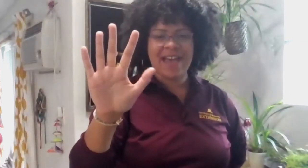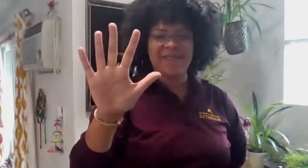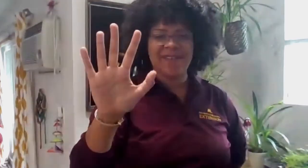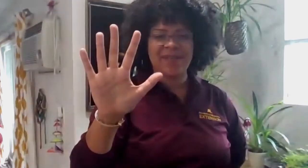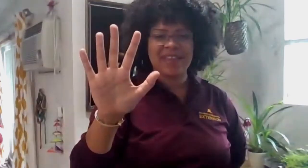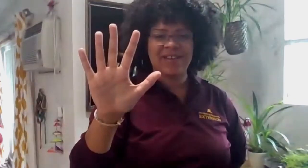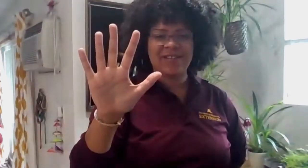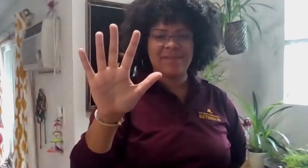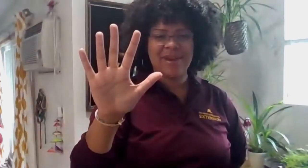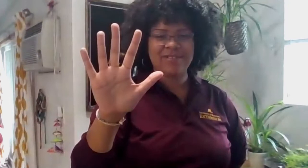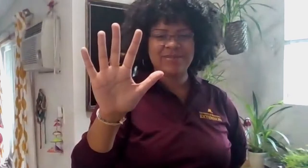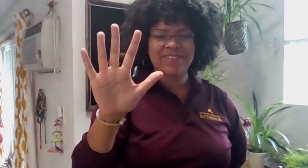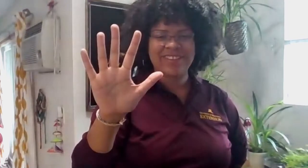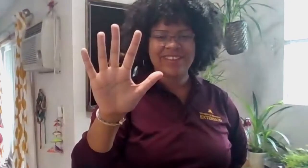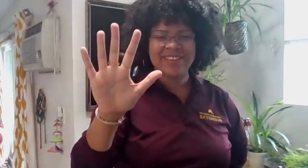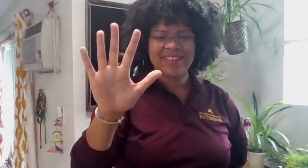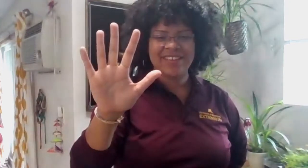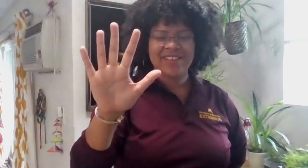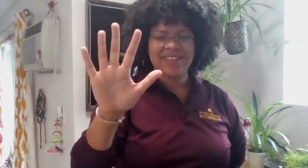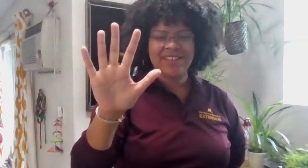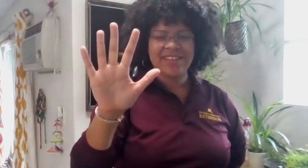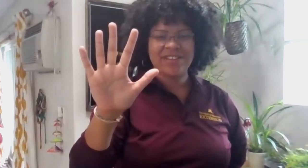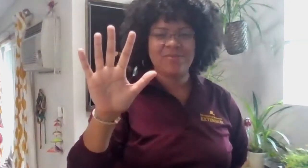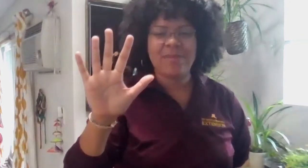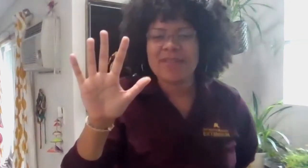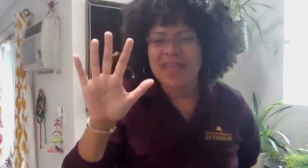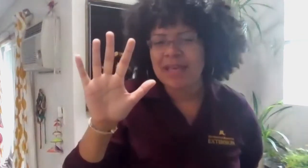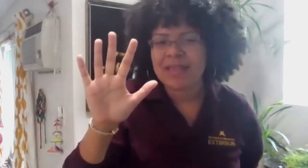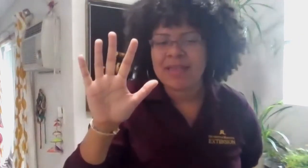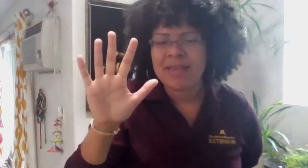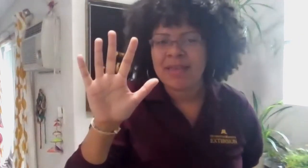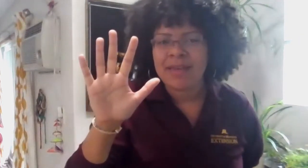5, stick your thumb out too. Do you remember 6?